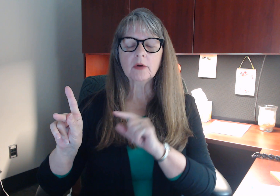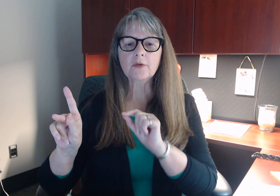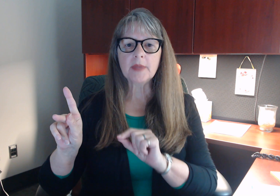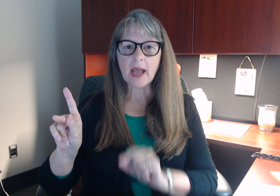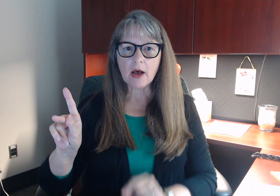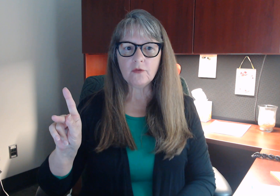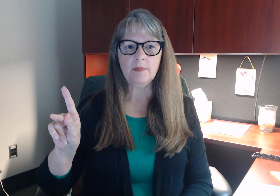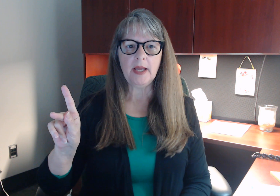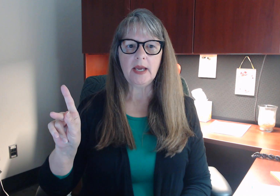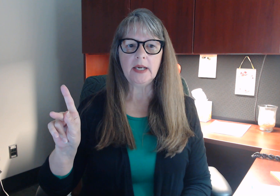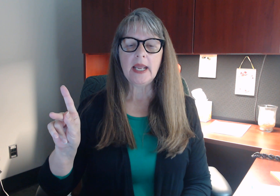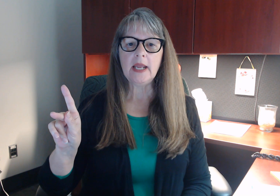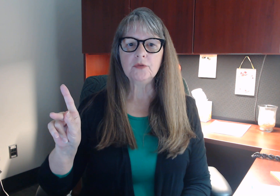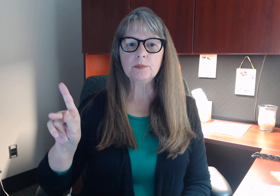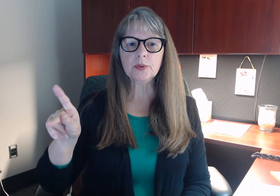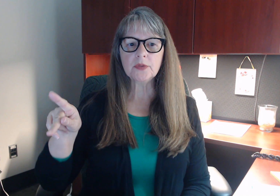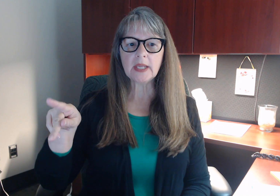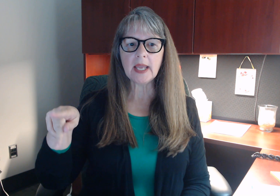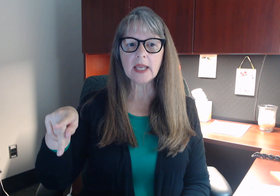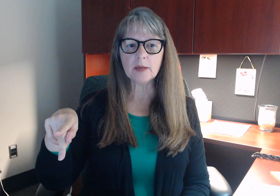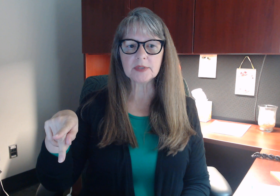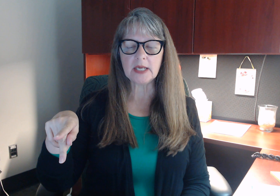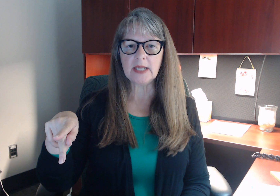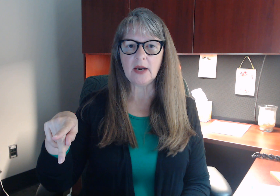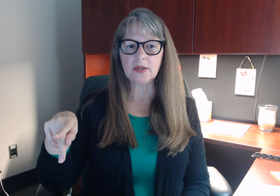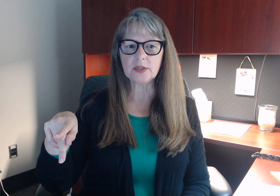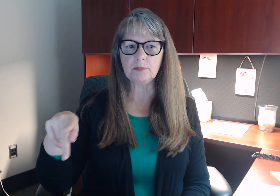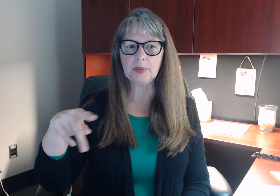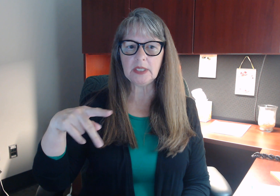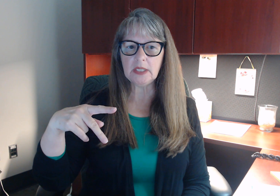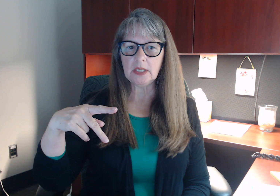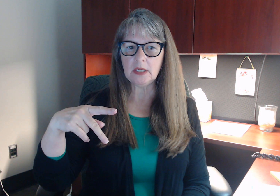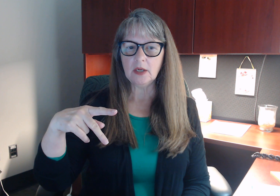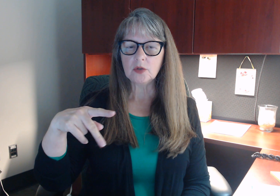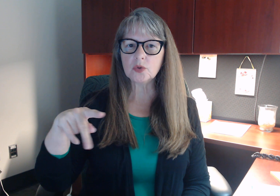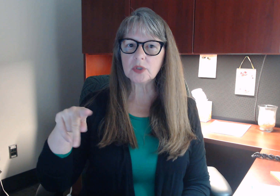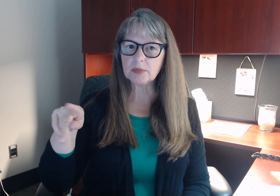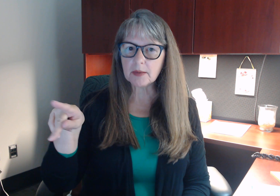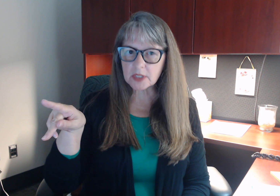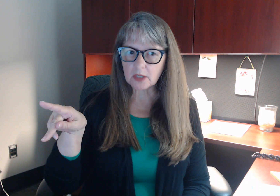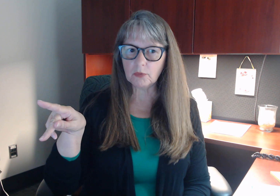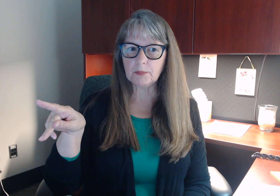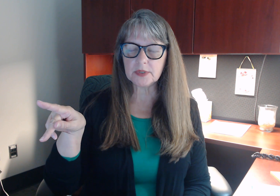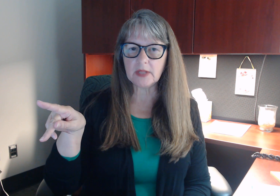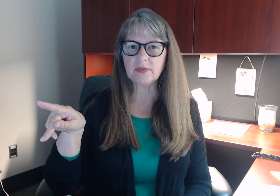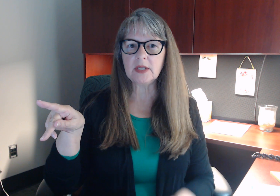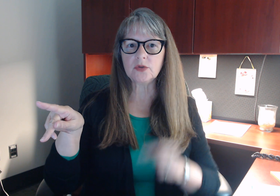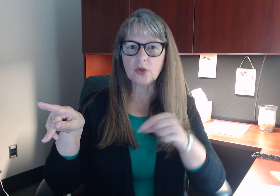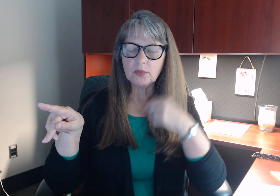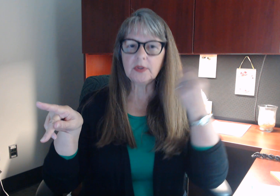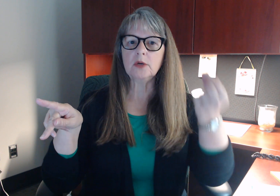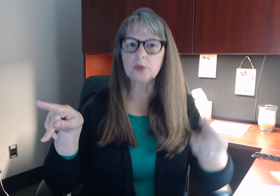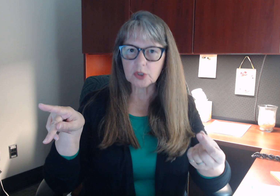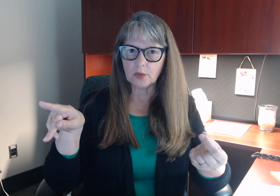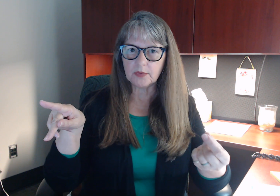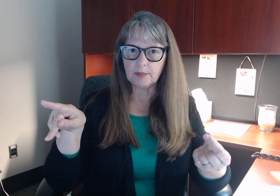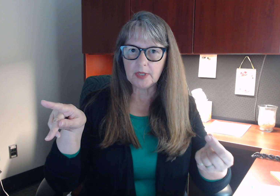the alphabet, if you put the K upside down, it's a P. So sometimes it can represent things that you would think would start with a P, but